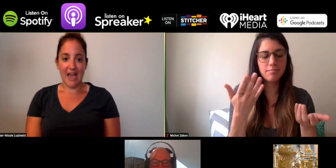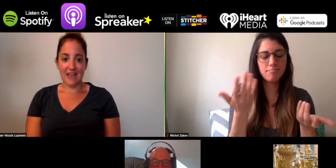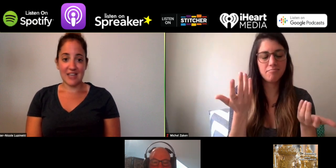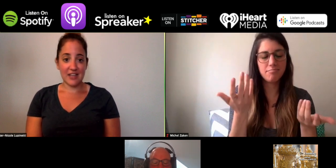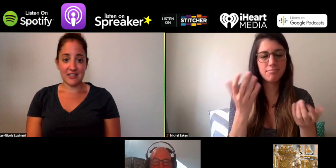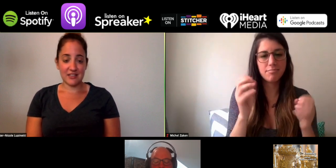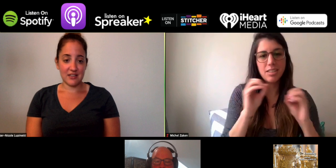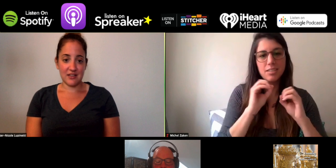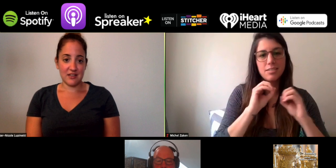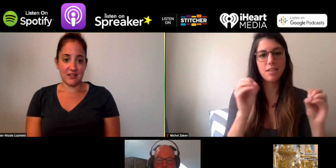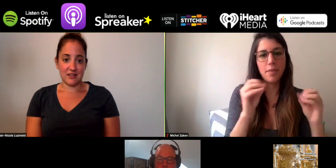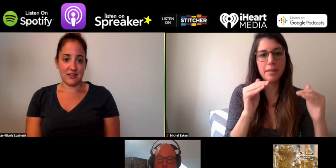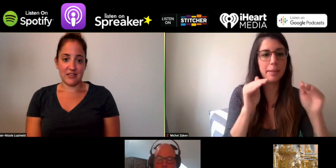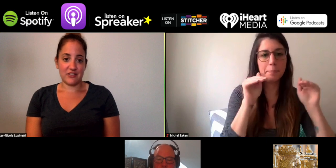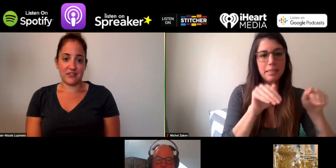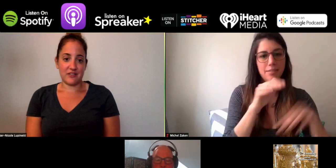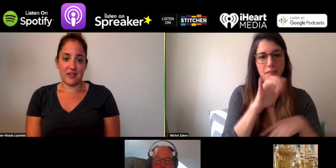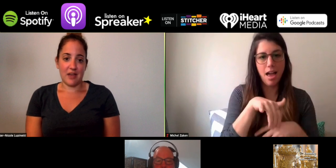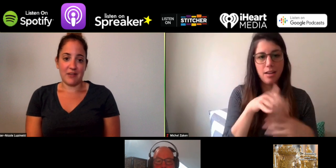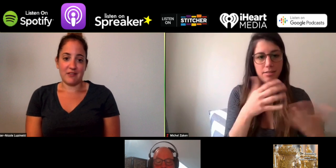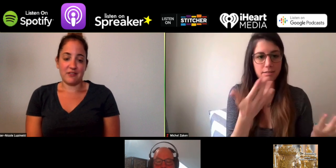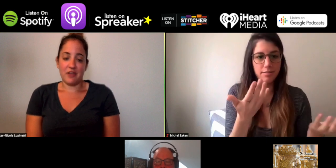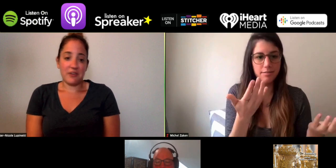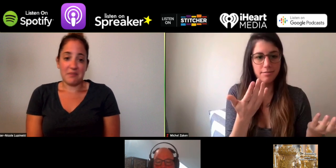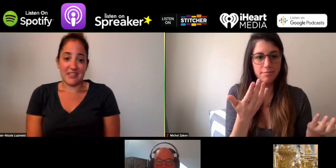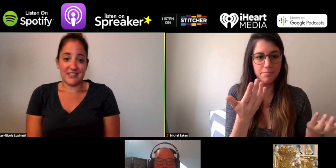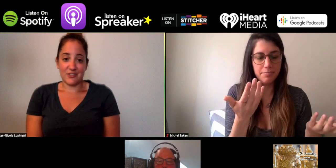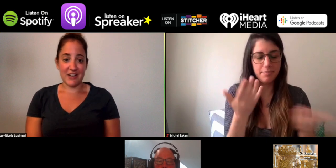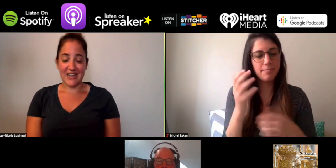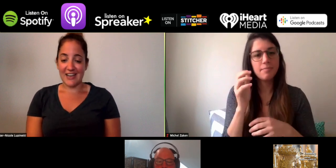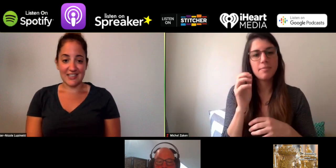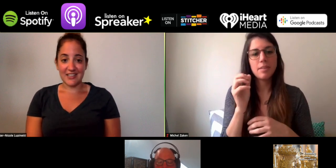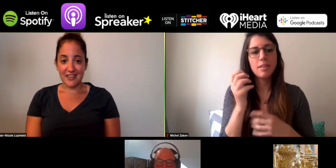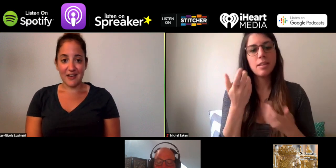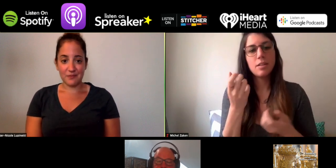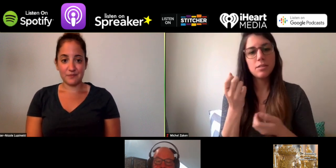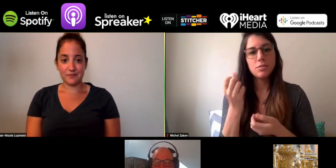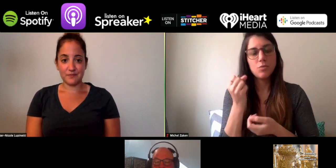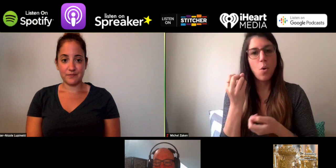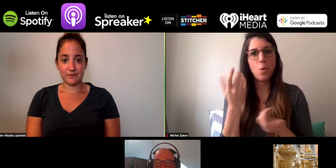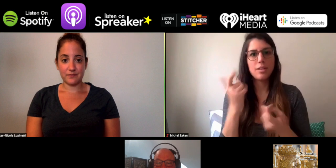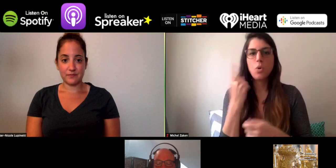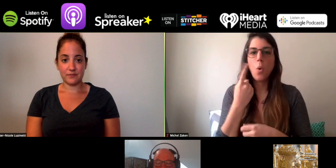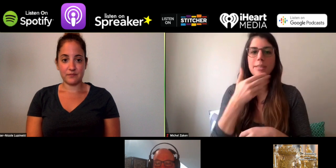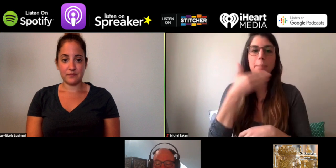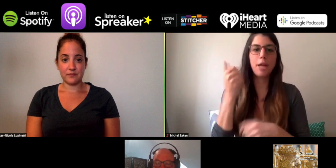that access, that's, I mean, nothing beats direct access like that.